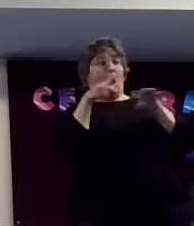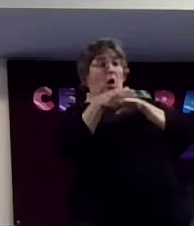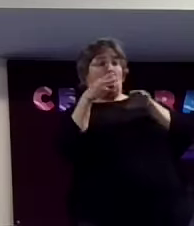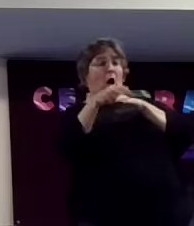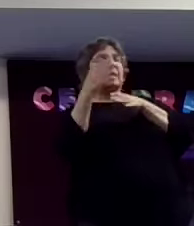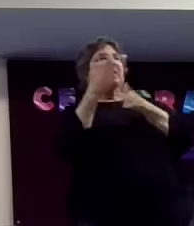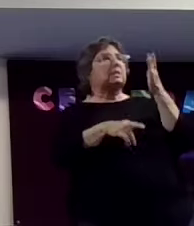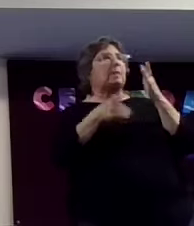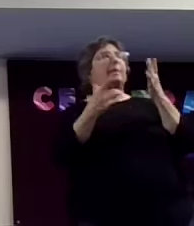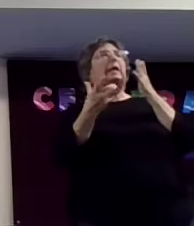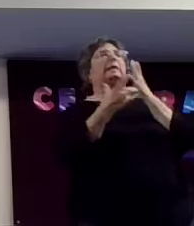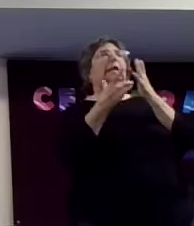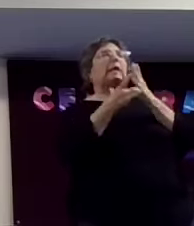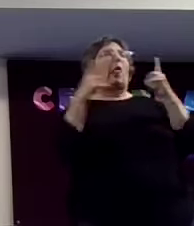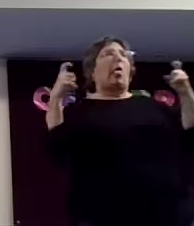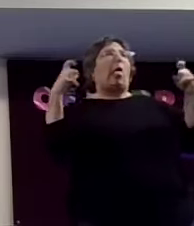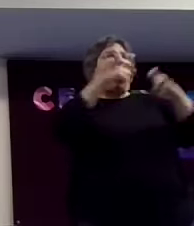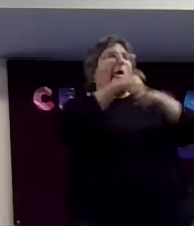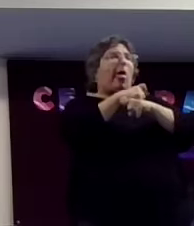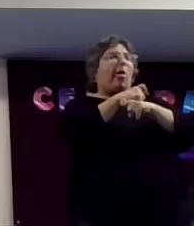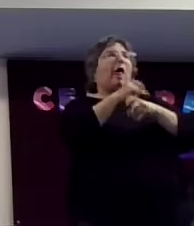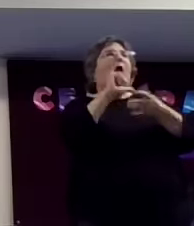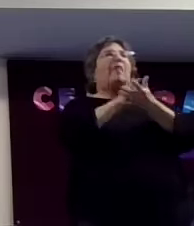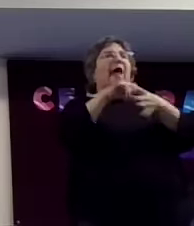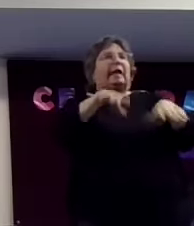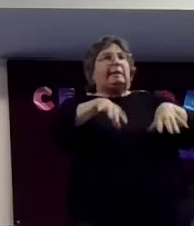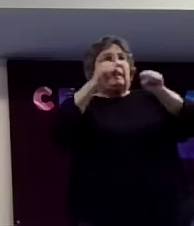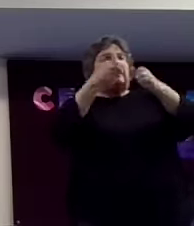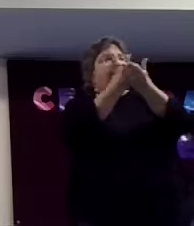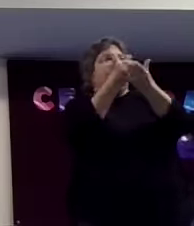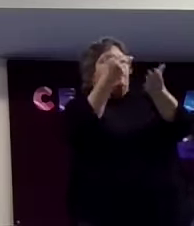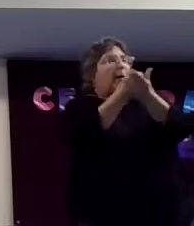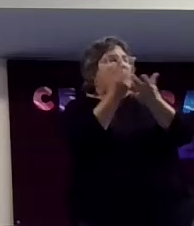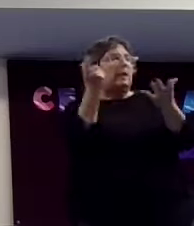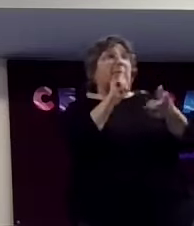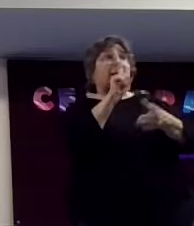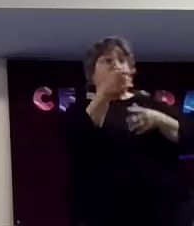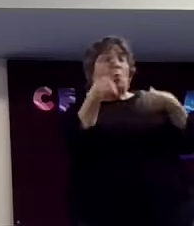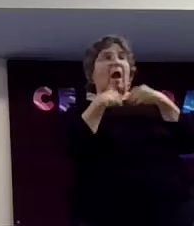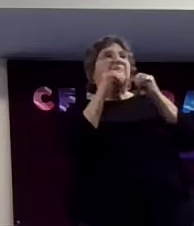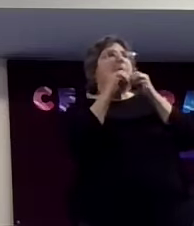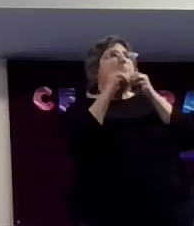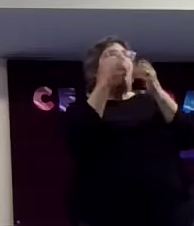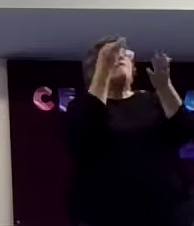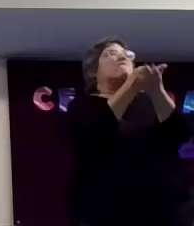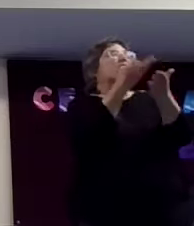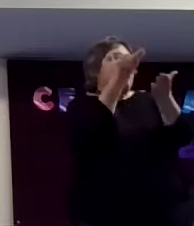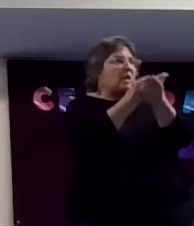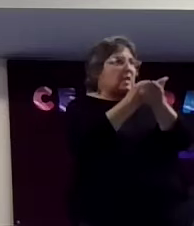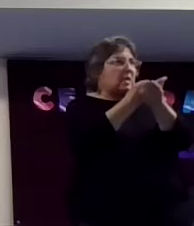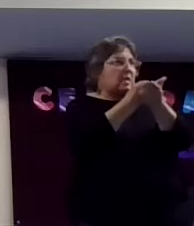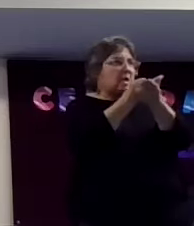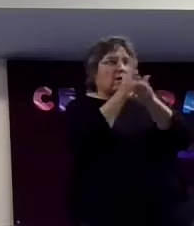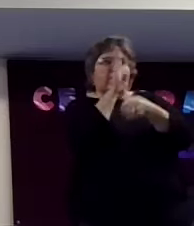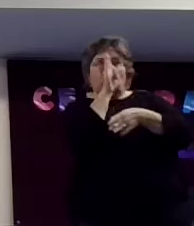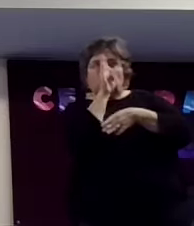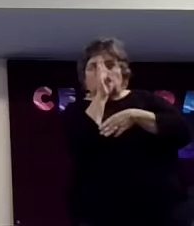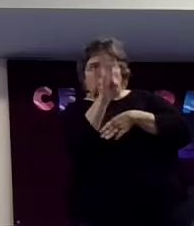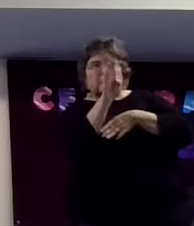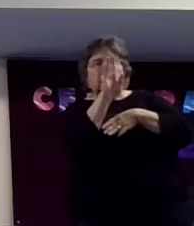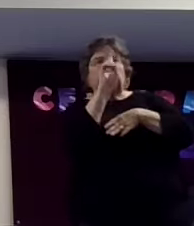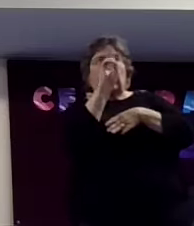of the bureaucracy, which tends to eat up too much of the budget, and make sure that we get more funding into